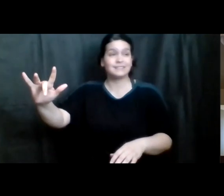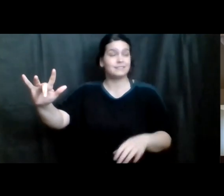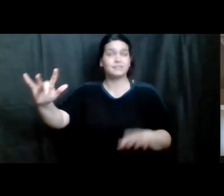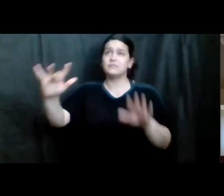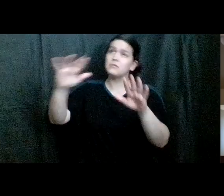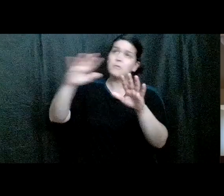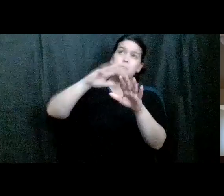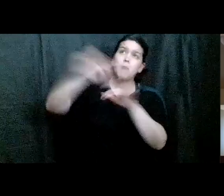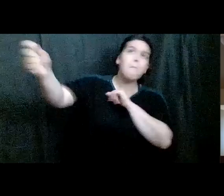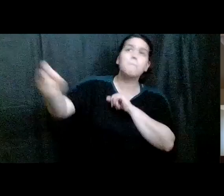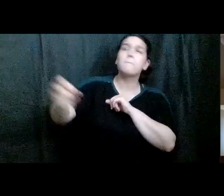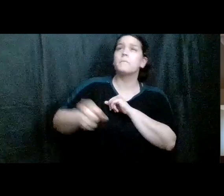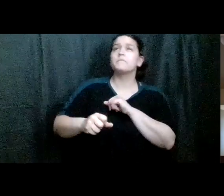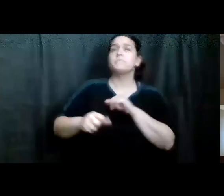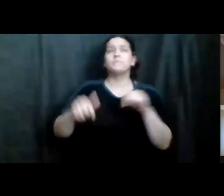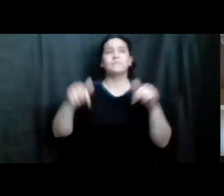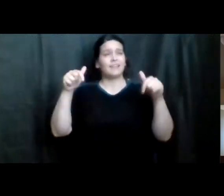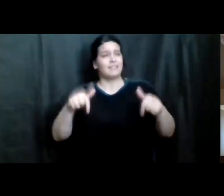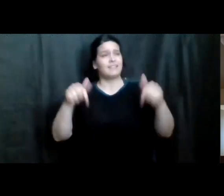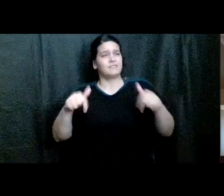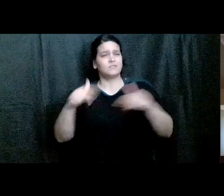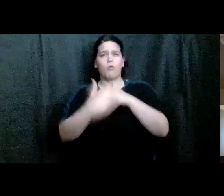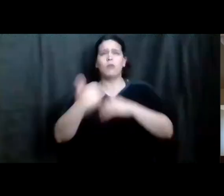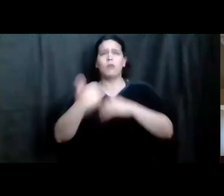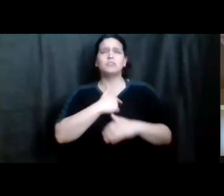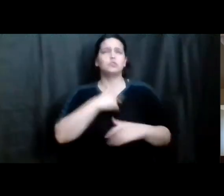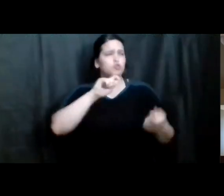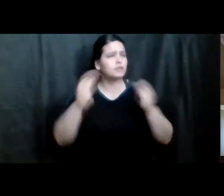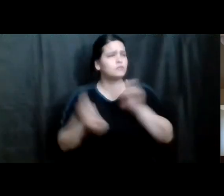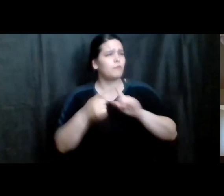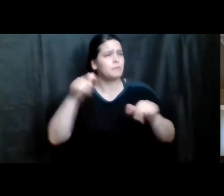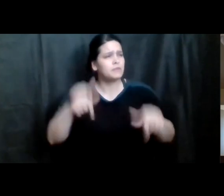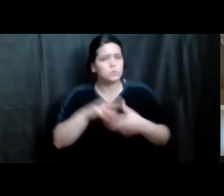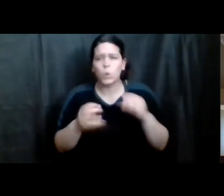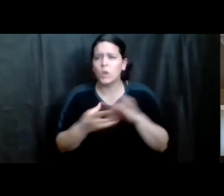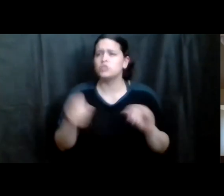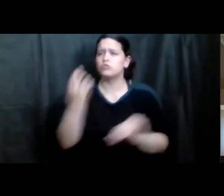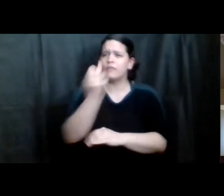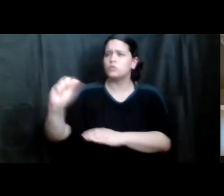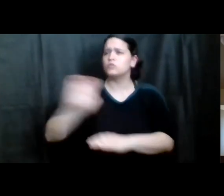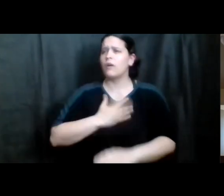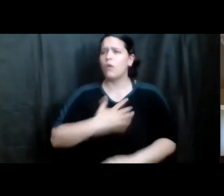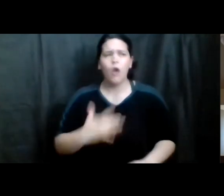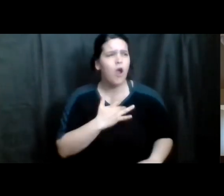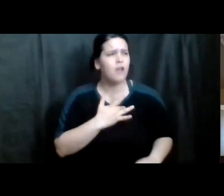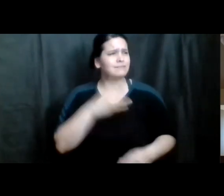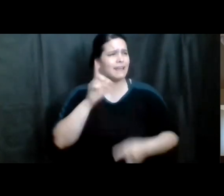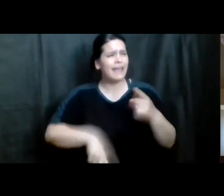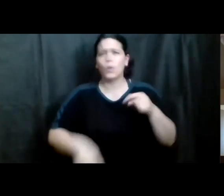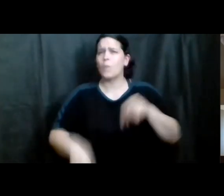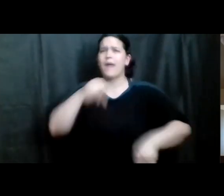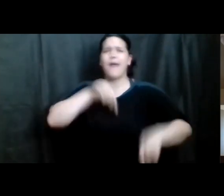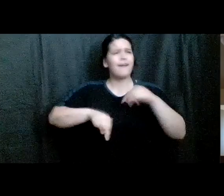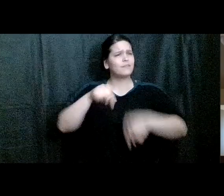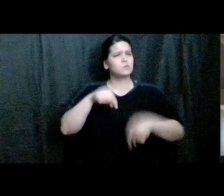us to transform from these stories held in the revolution of our hearts. I can never go back to these